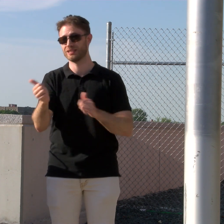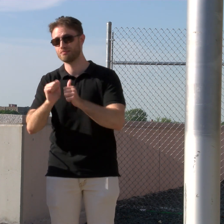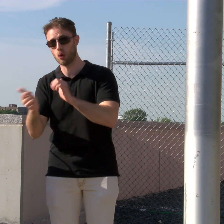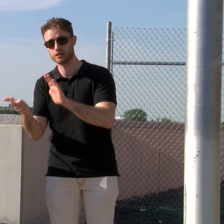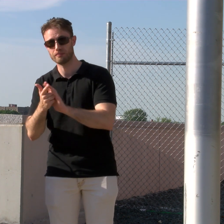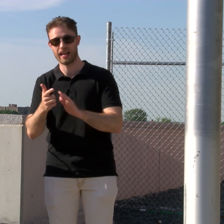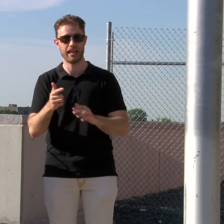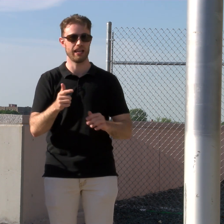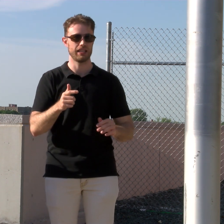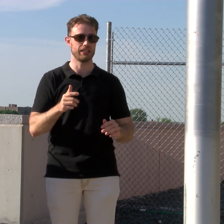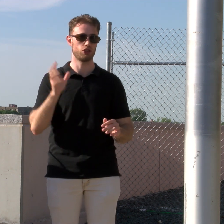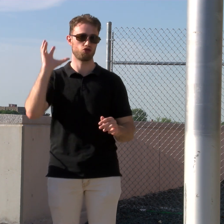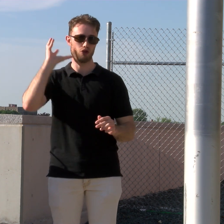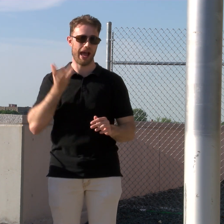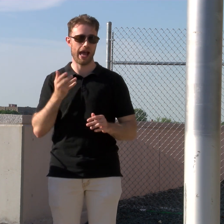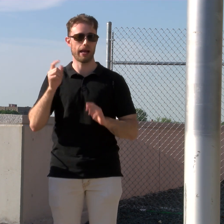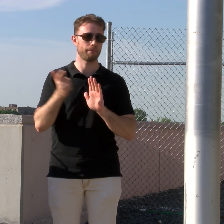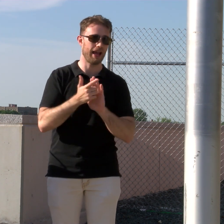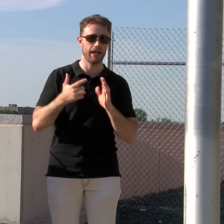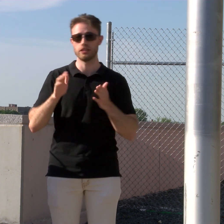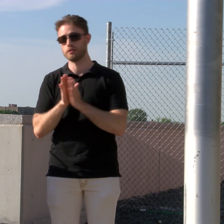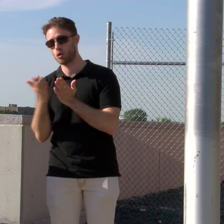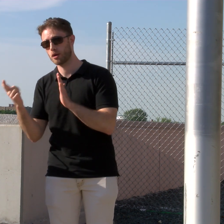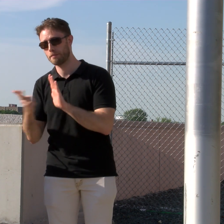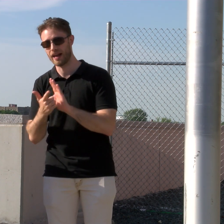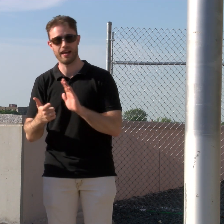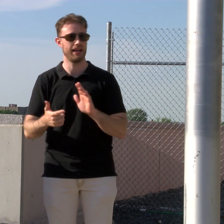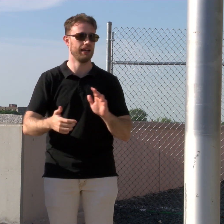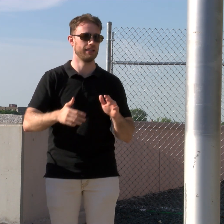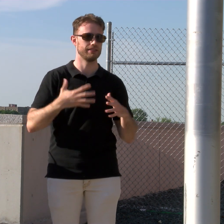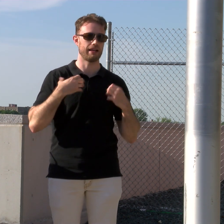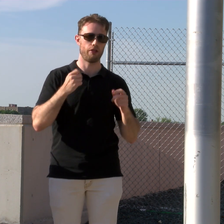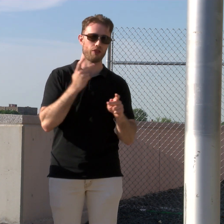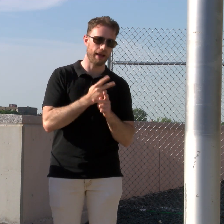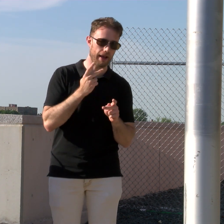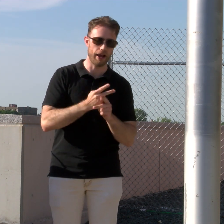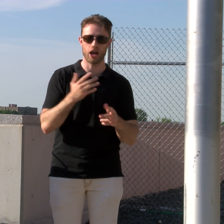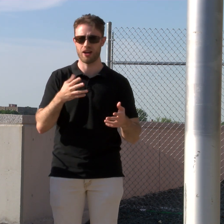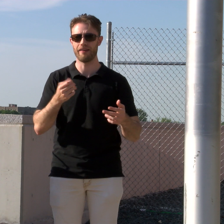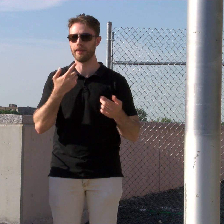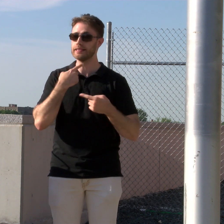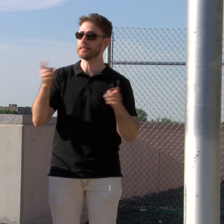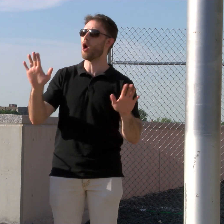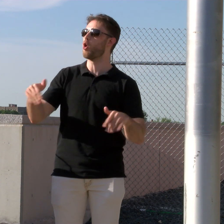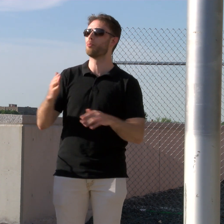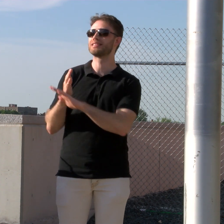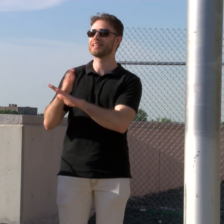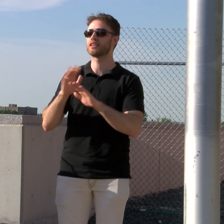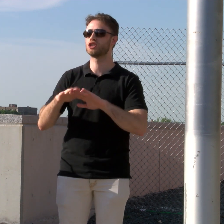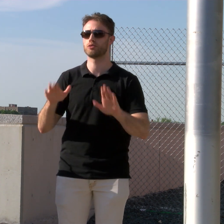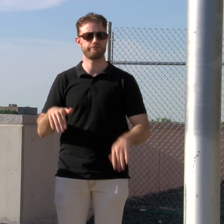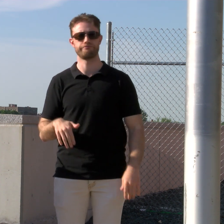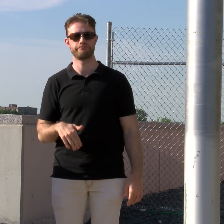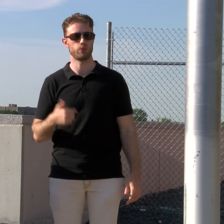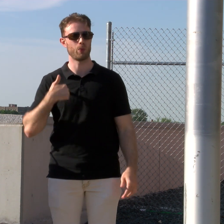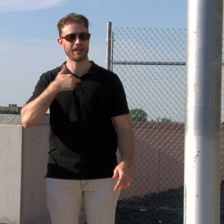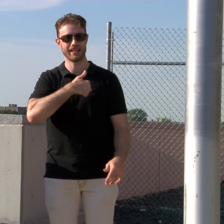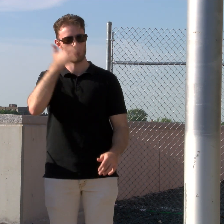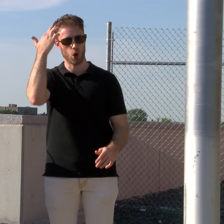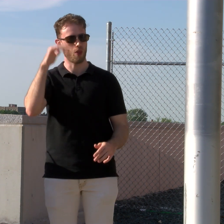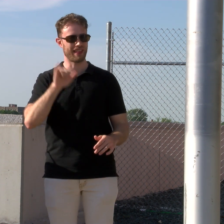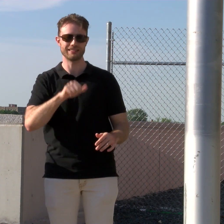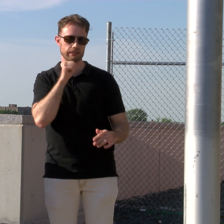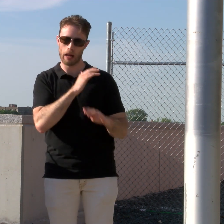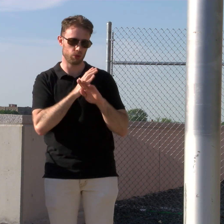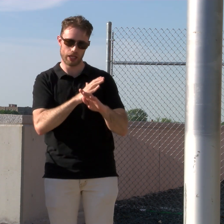drag bans, book bans, and healthcare bans, and they claim that they are protecting the children. But we know that this is not